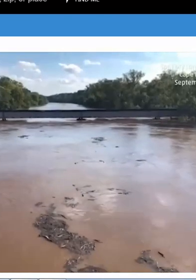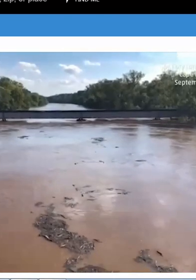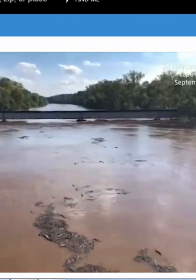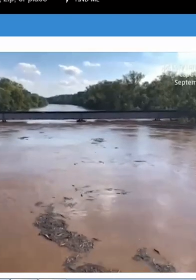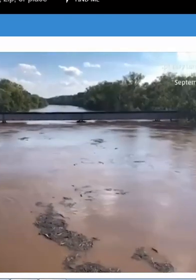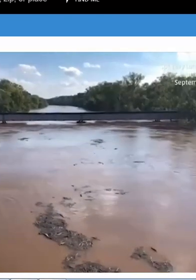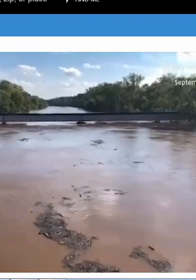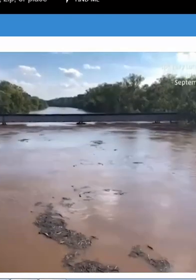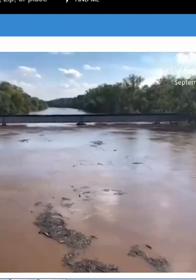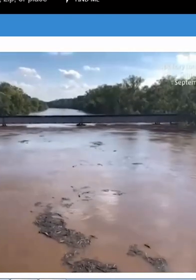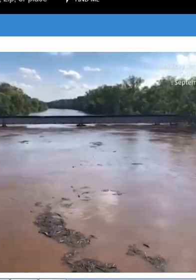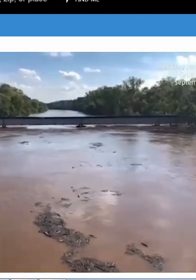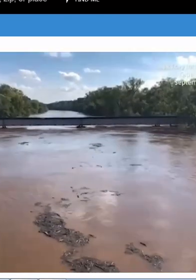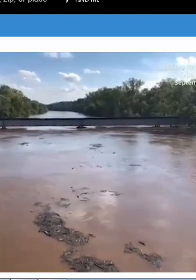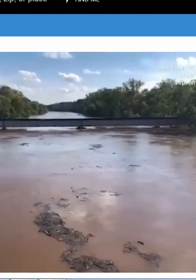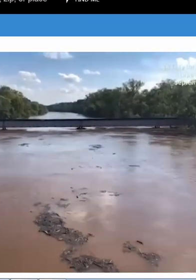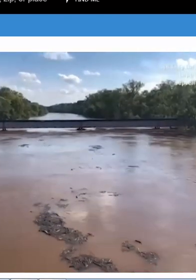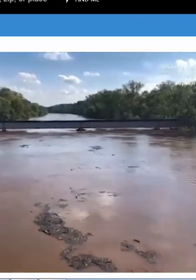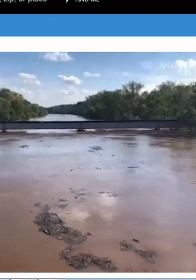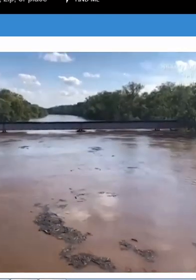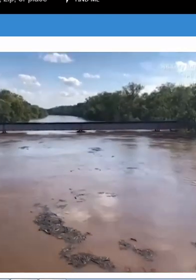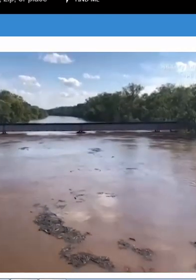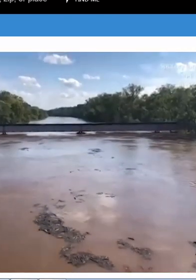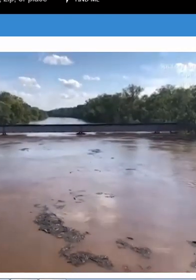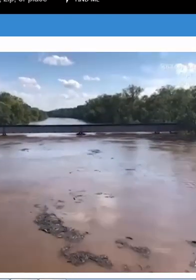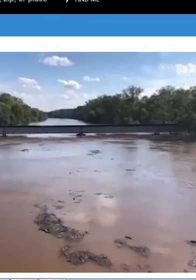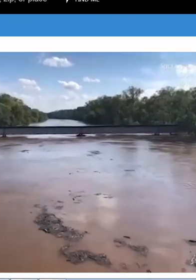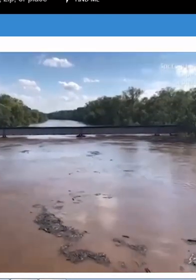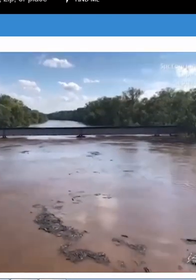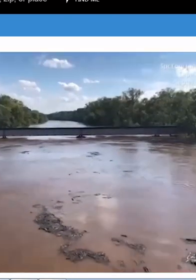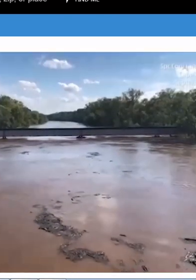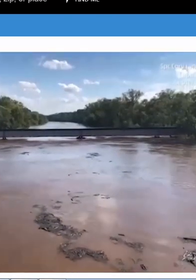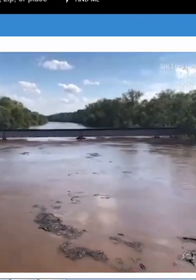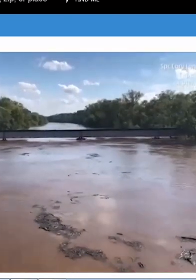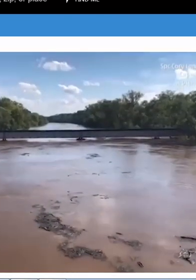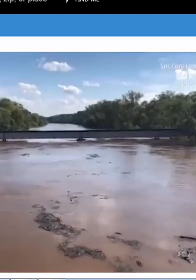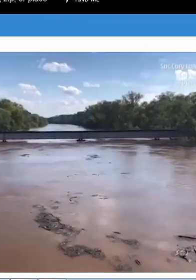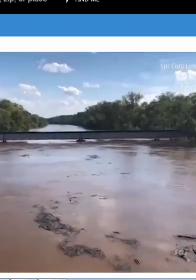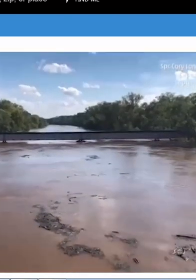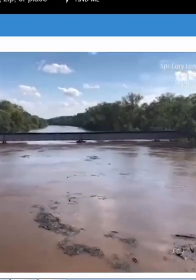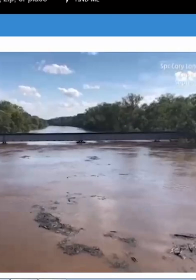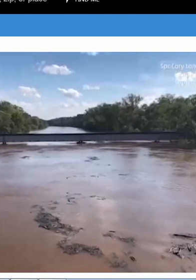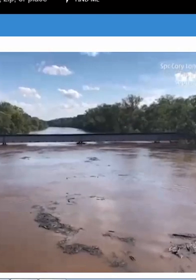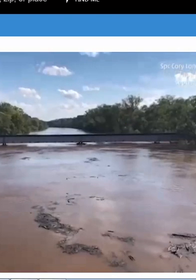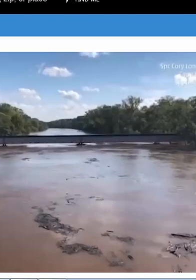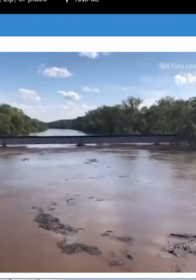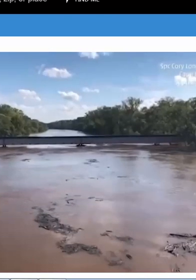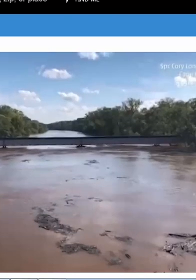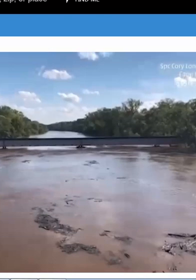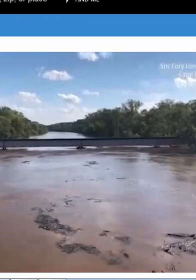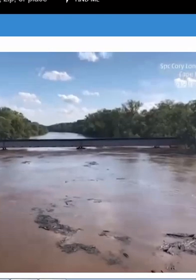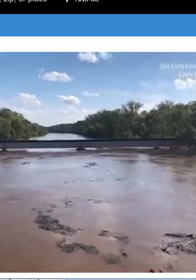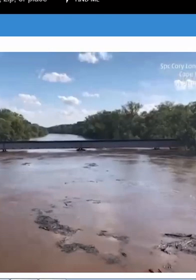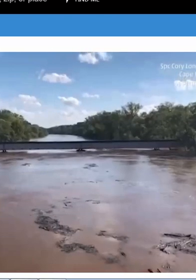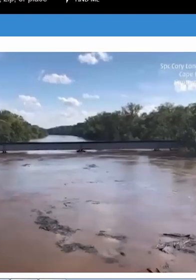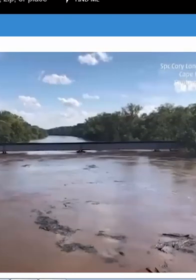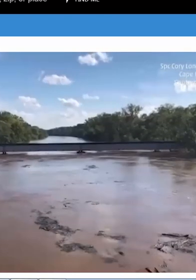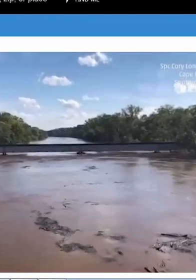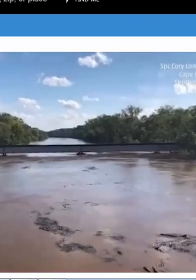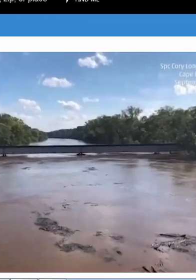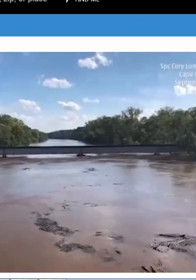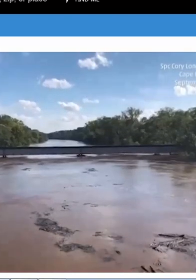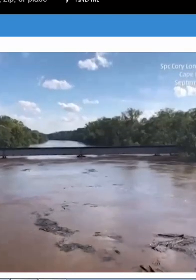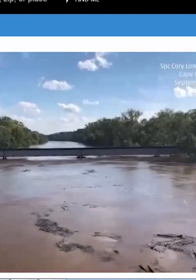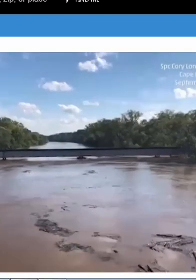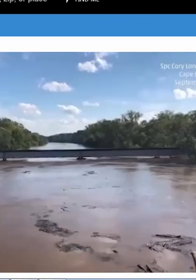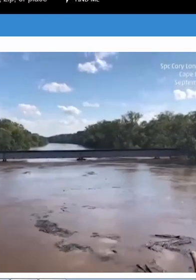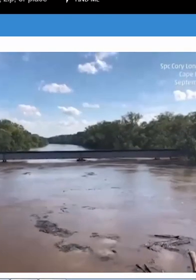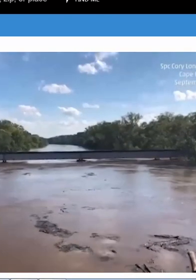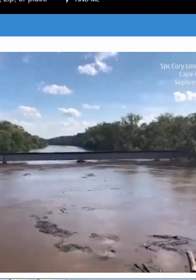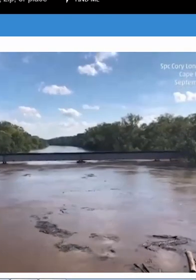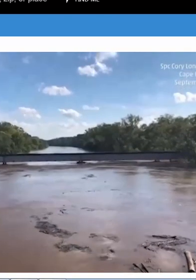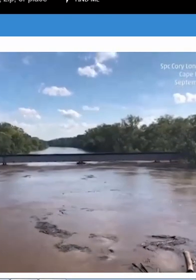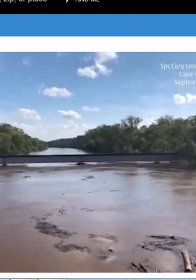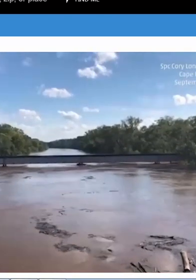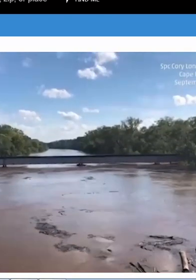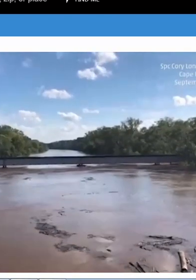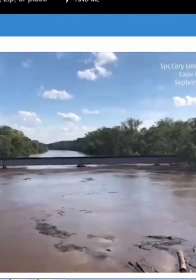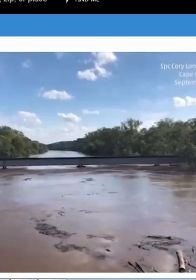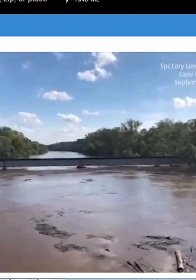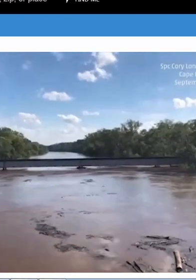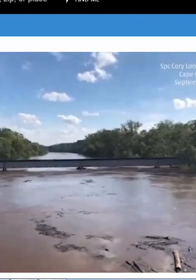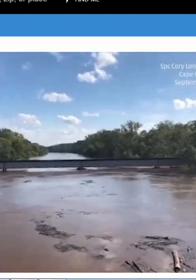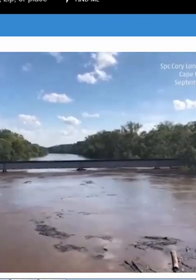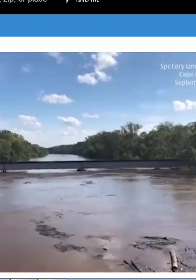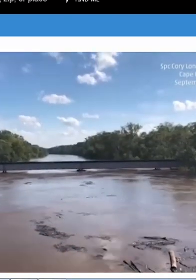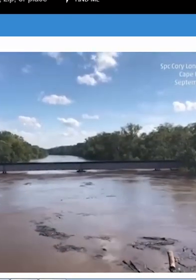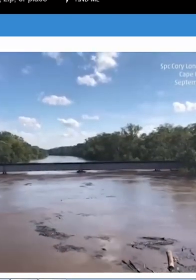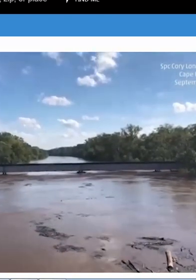Guard, flying with night vision goggles, heroically saved lives. We are eternally